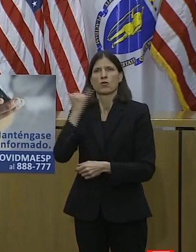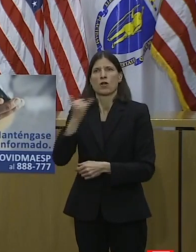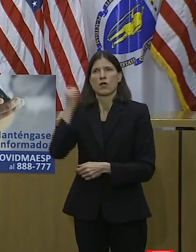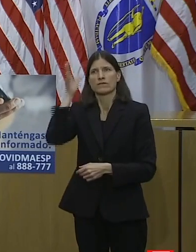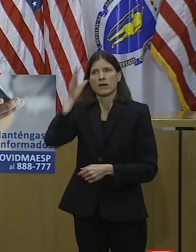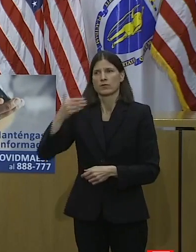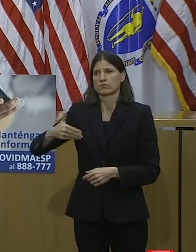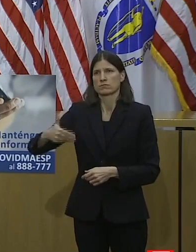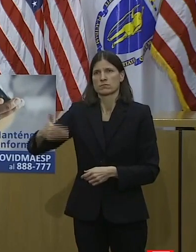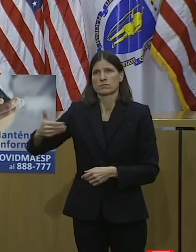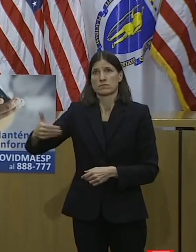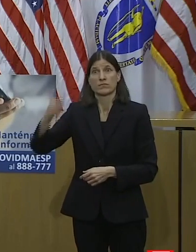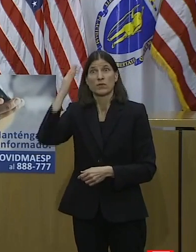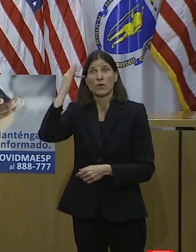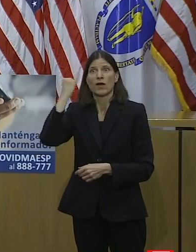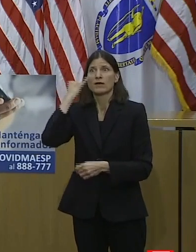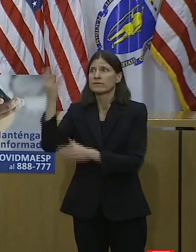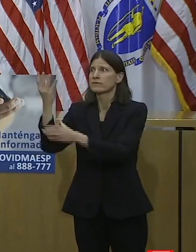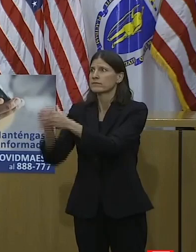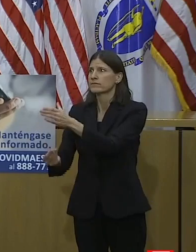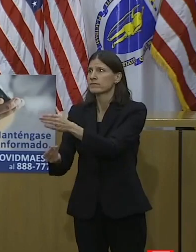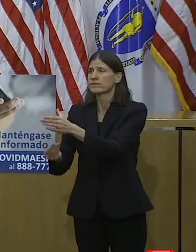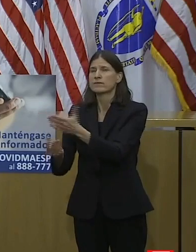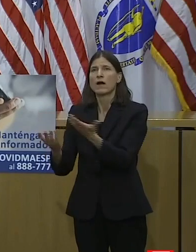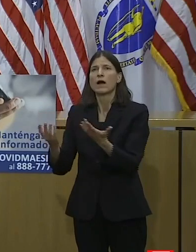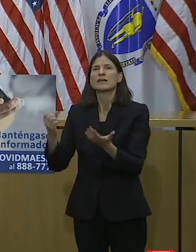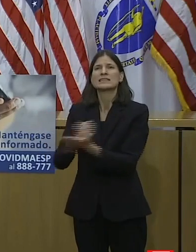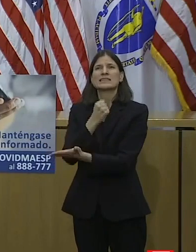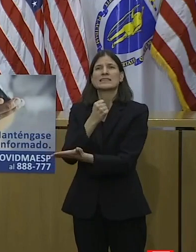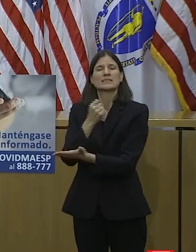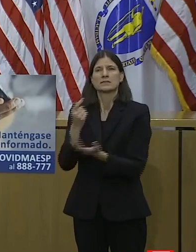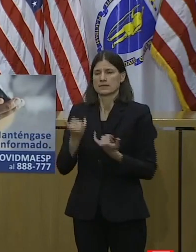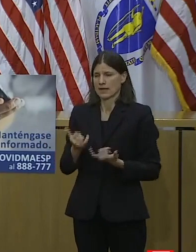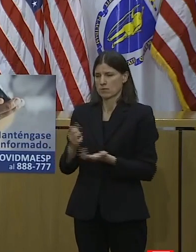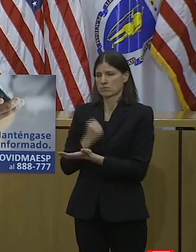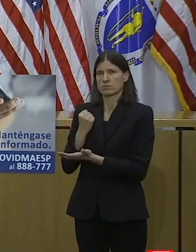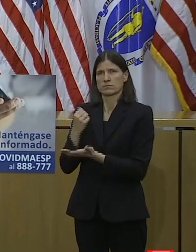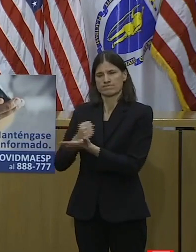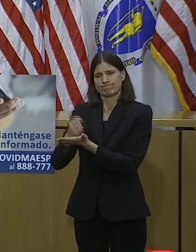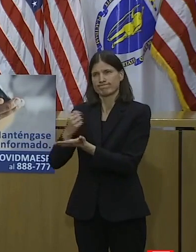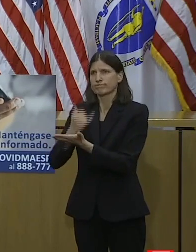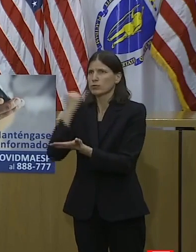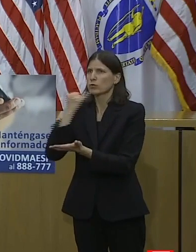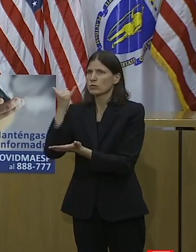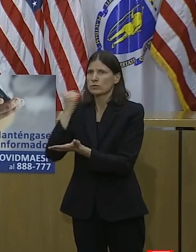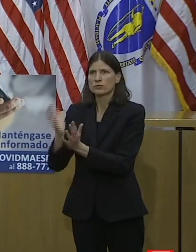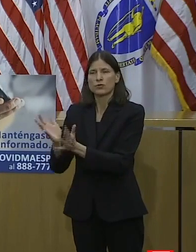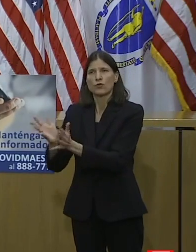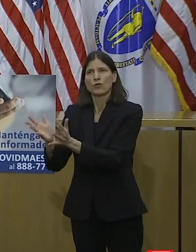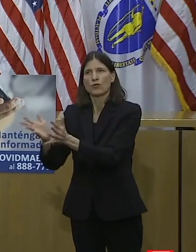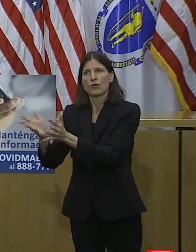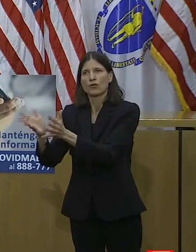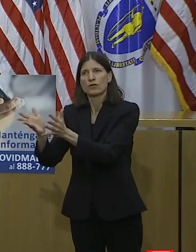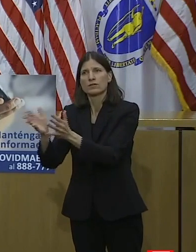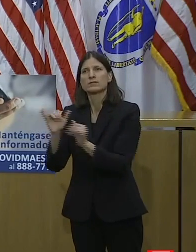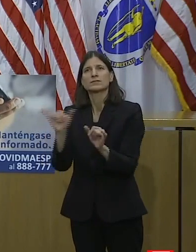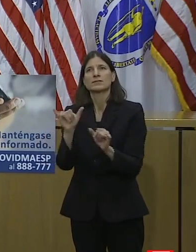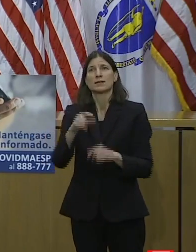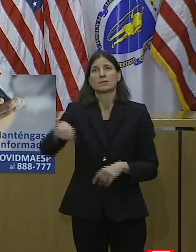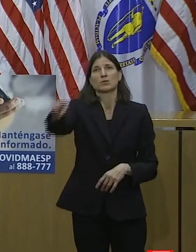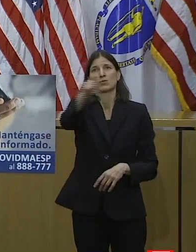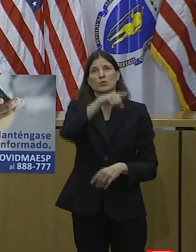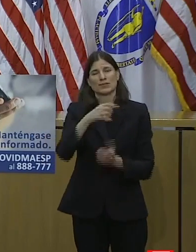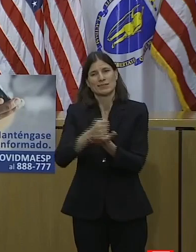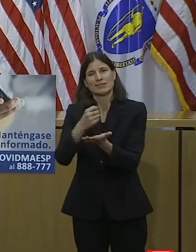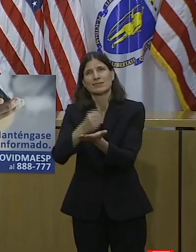And I really hope that people understand that their healthcare community and the folks who are going to be responsible for helping